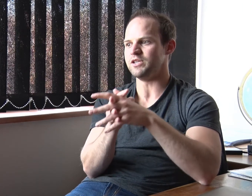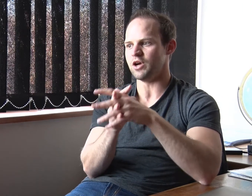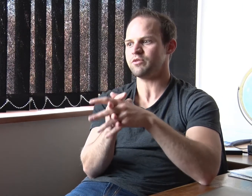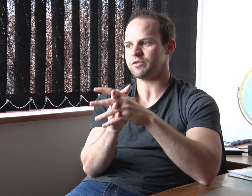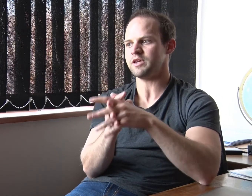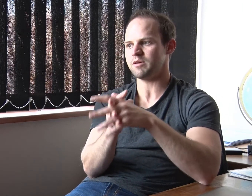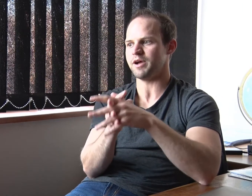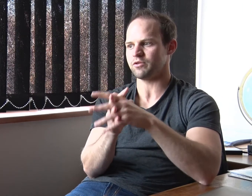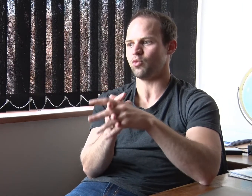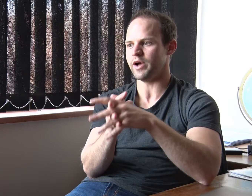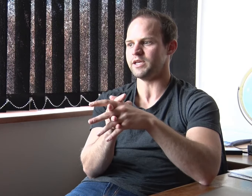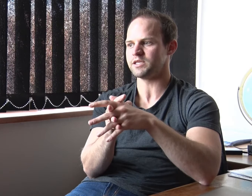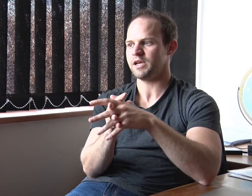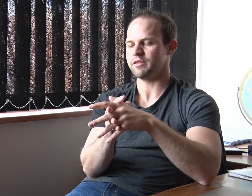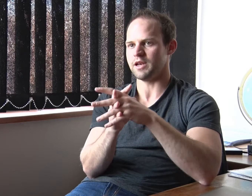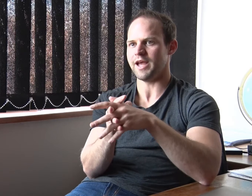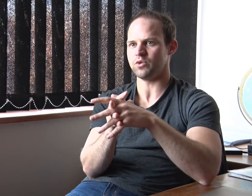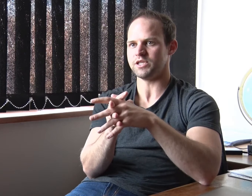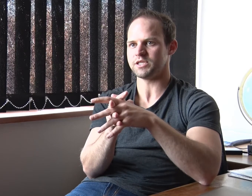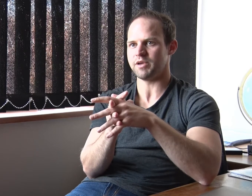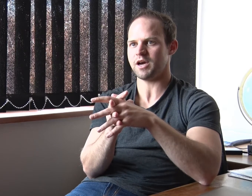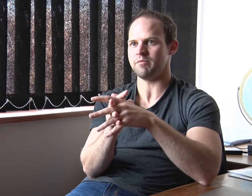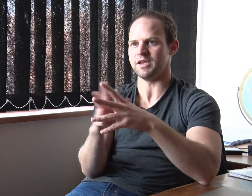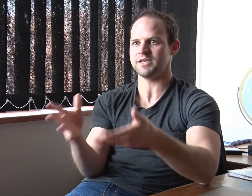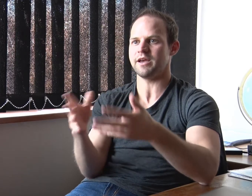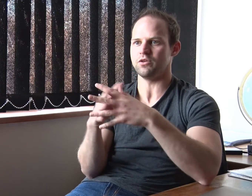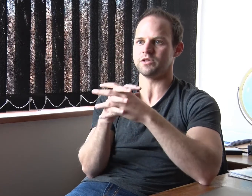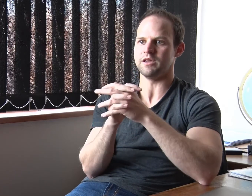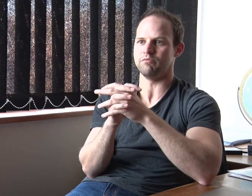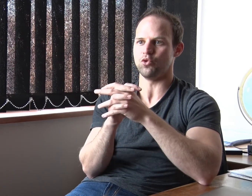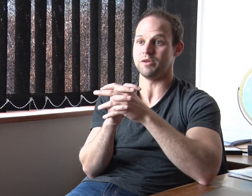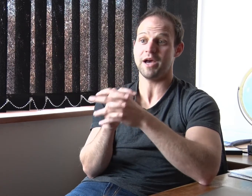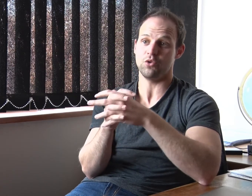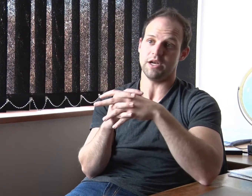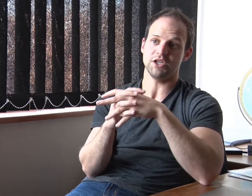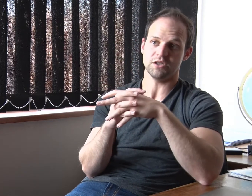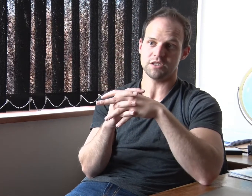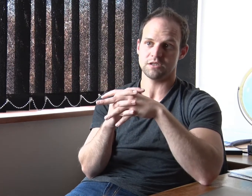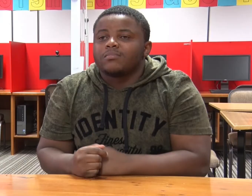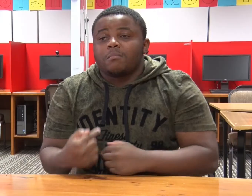don't think about the ways that languages become entangled in broader power relations.